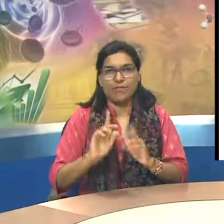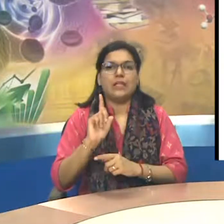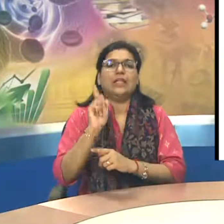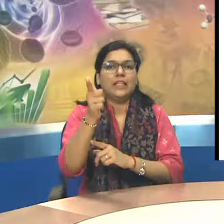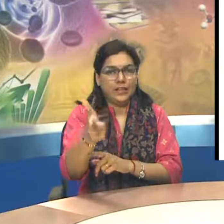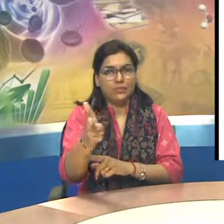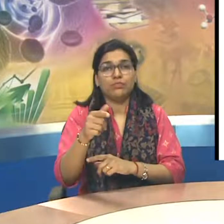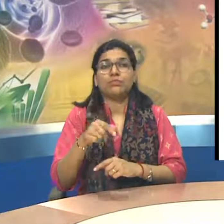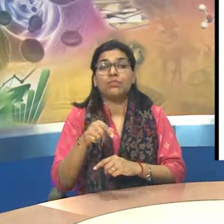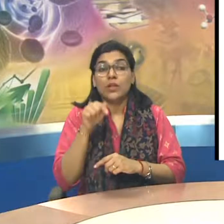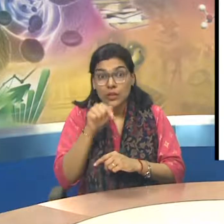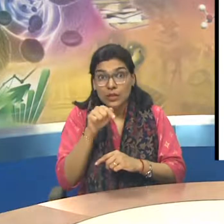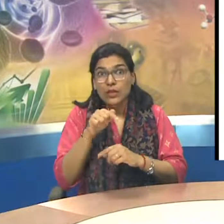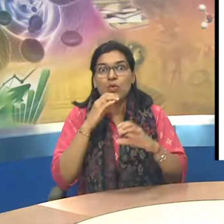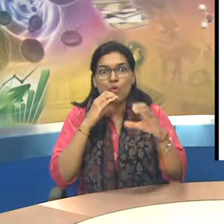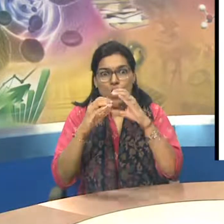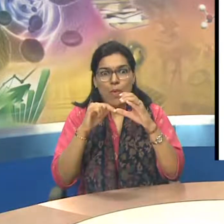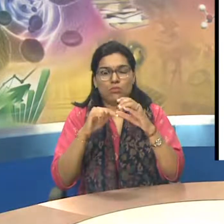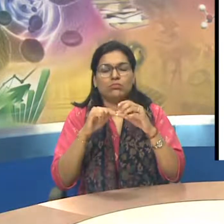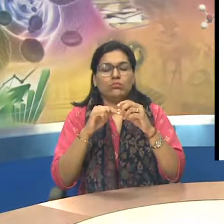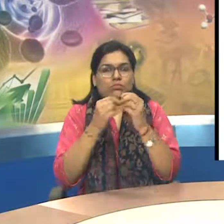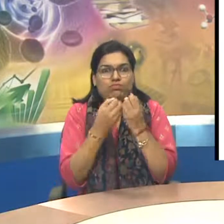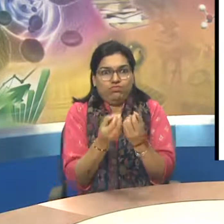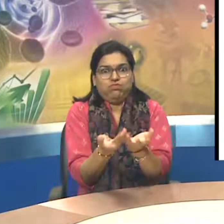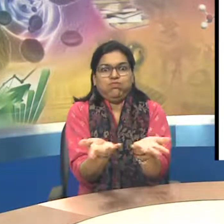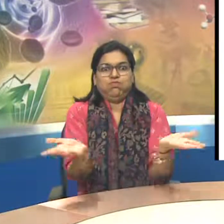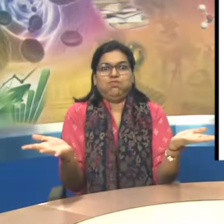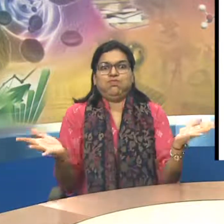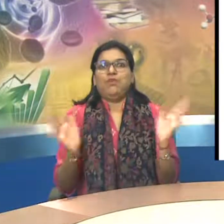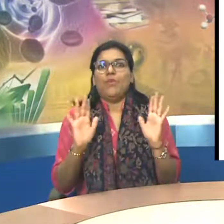I will explain it in detail in chapter.